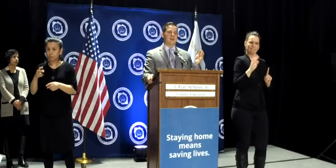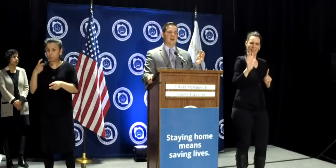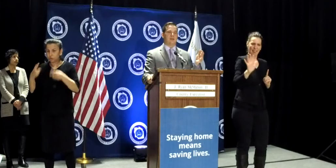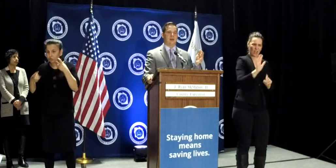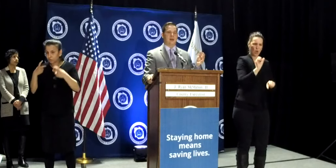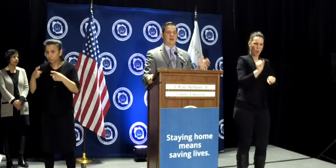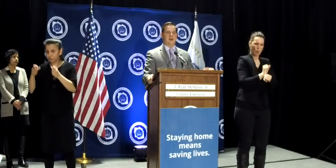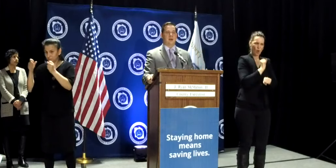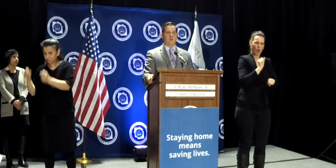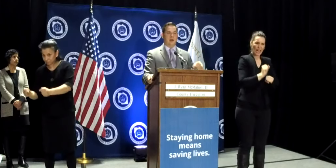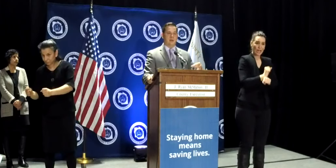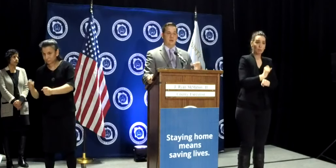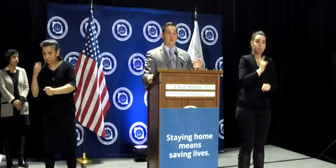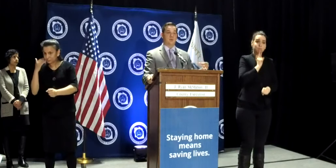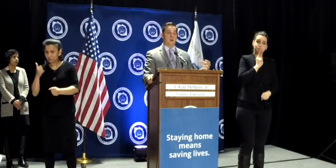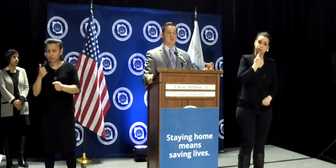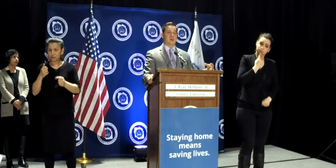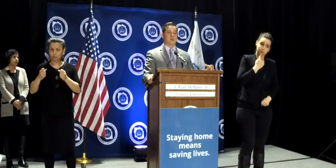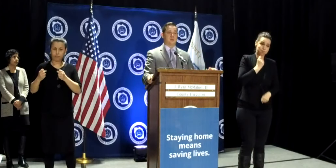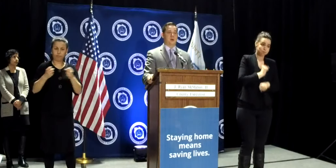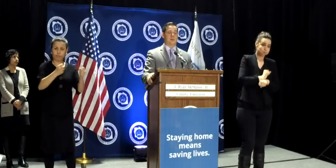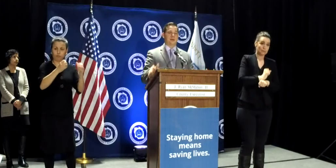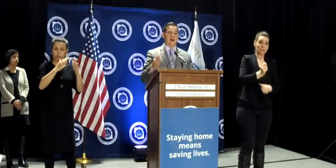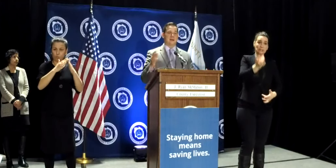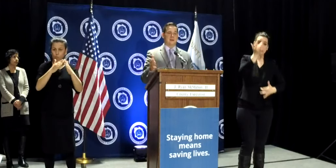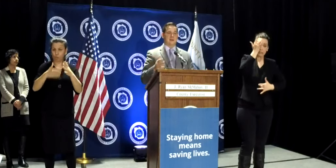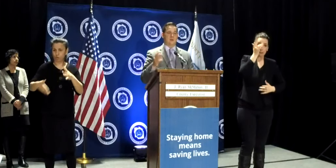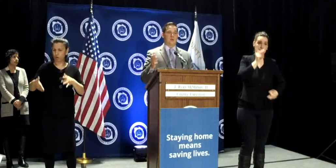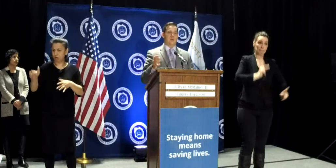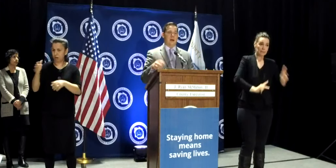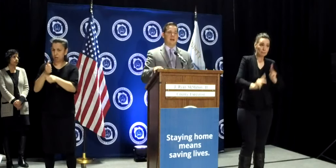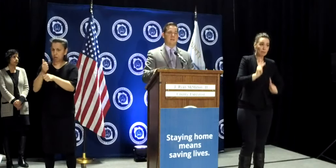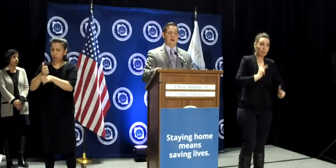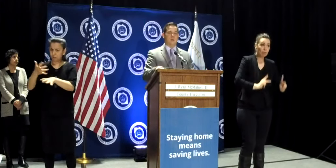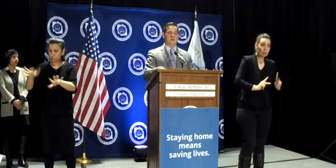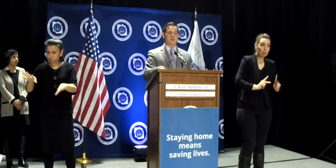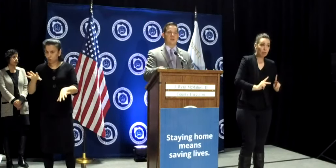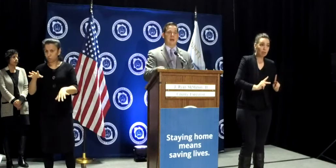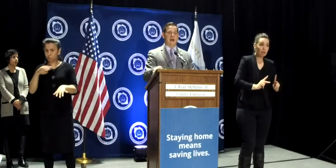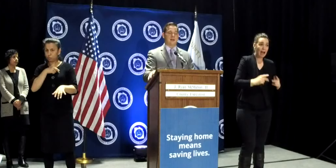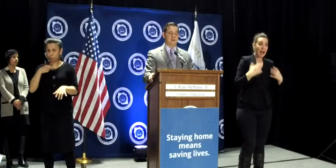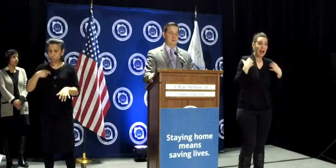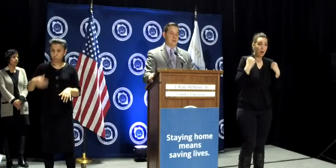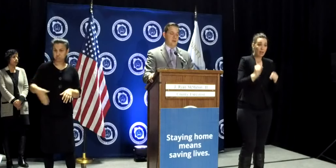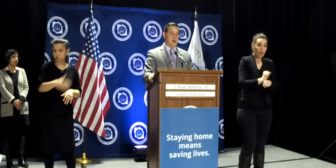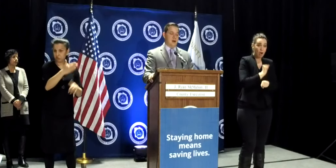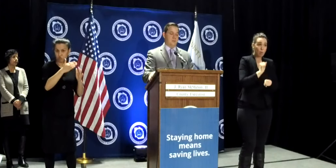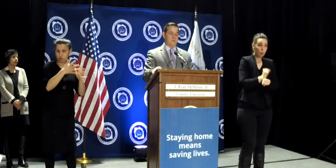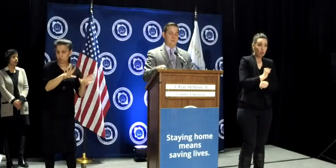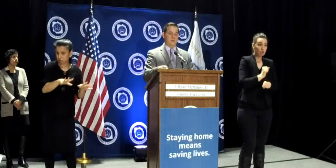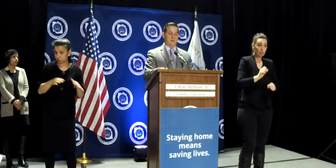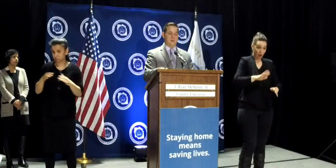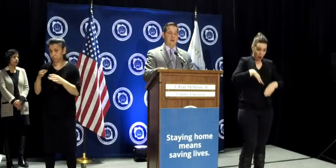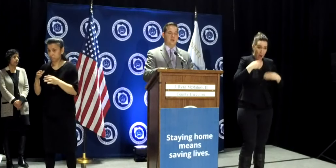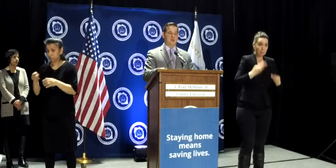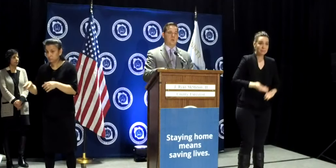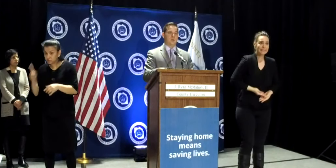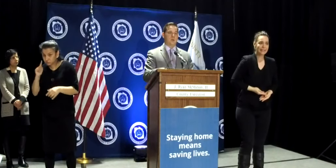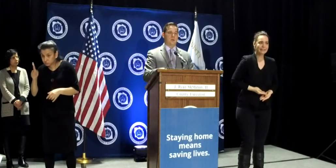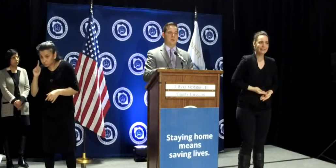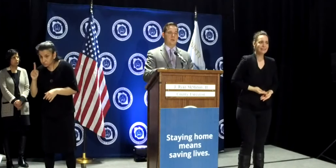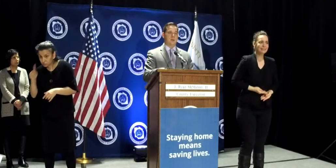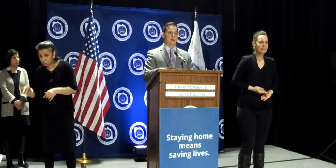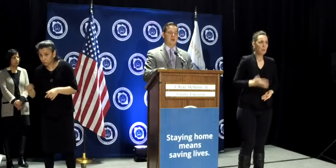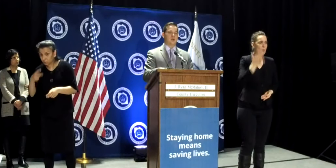they're seeing every day and why they're so frustrated with the public not really abiding by what is good guidance. They are